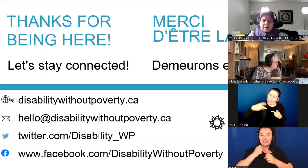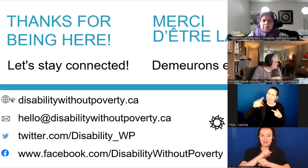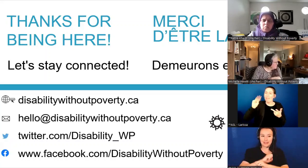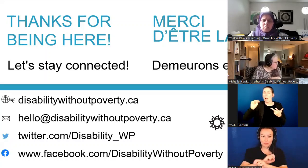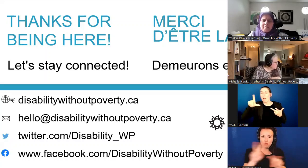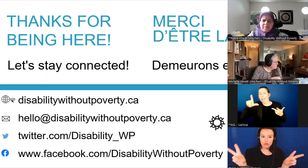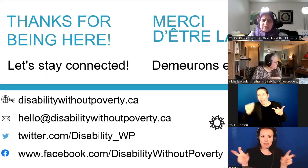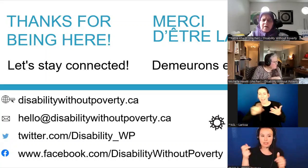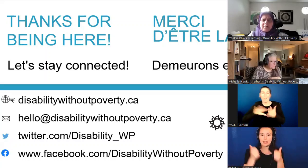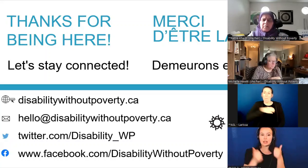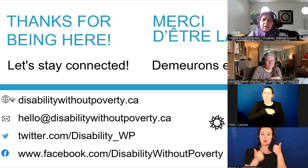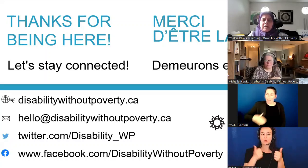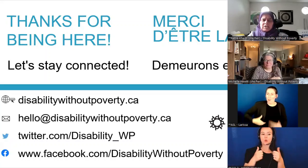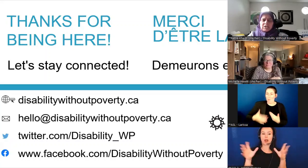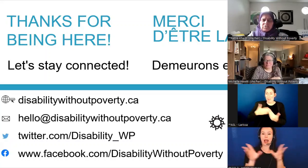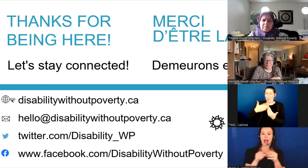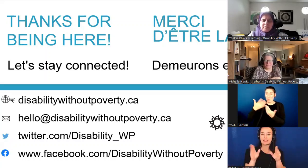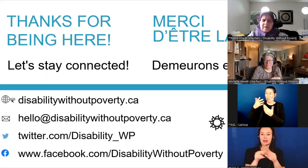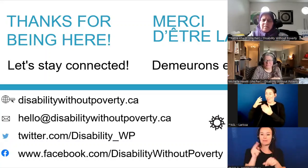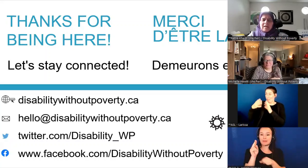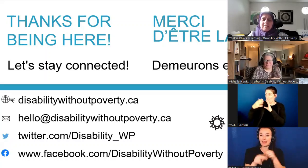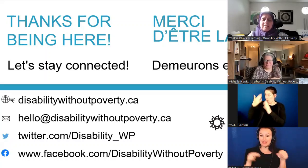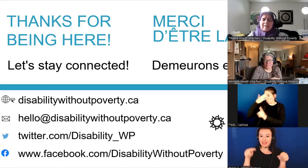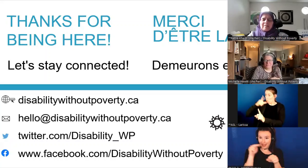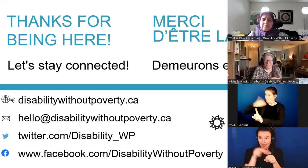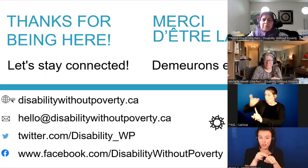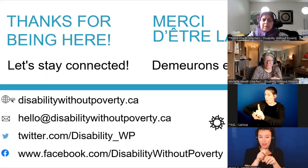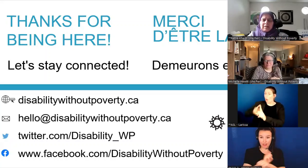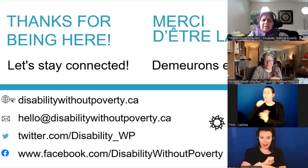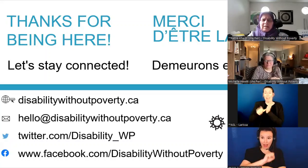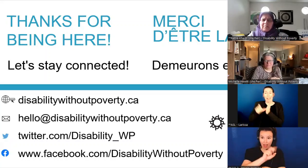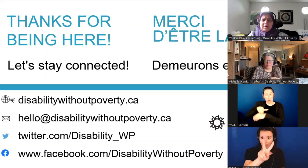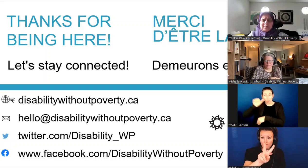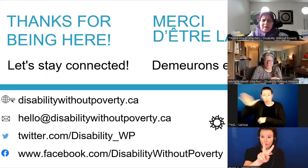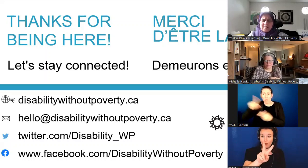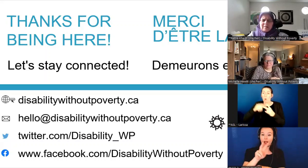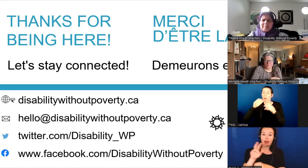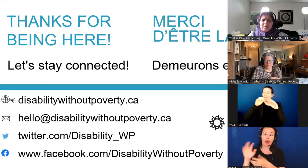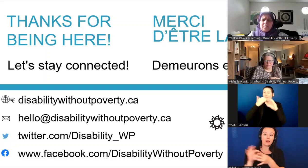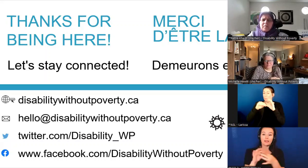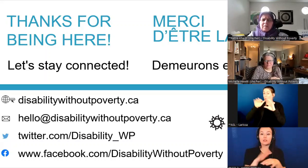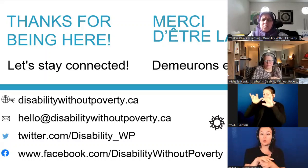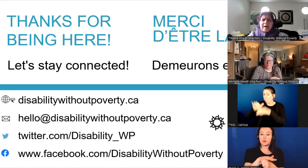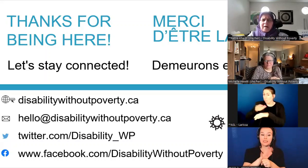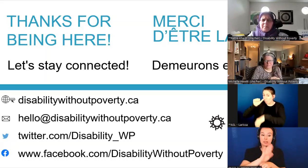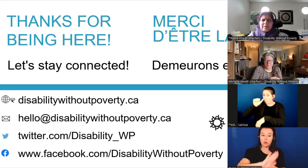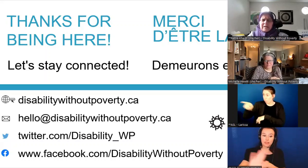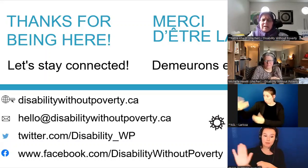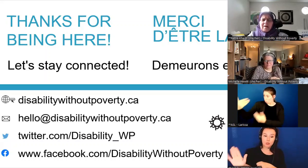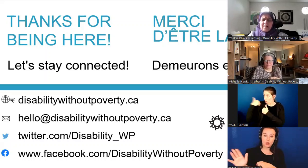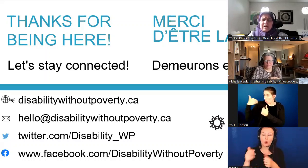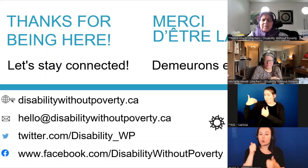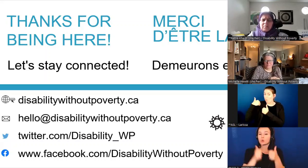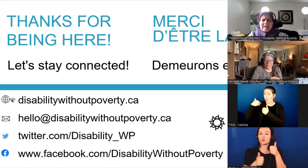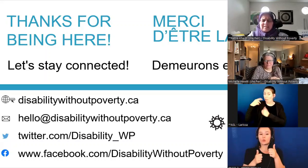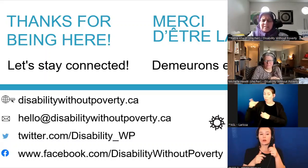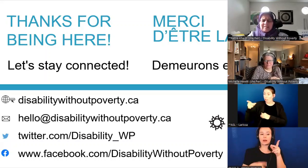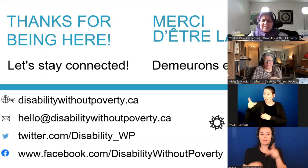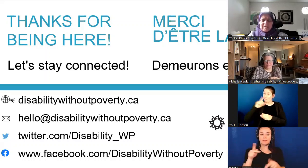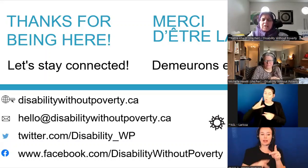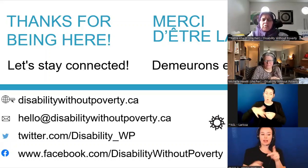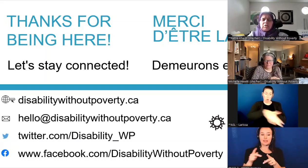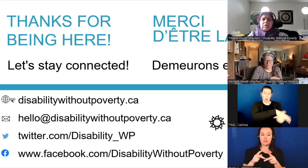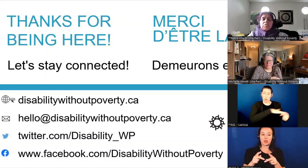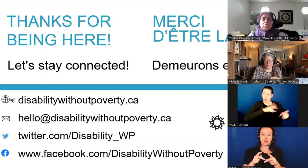or mayor, whoever you have a relationship with that is politically responsible for the well-being of their